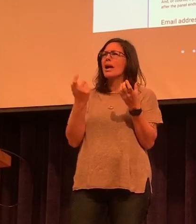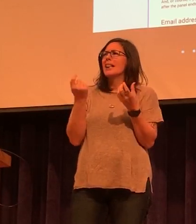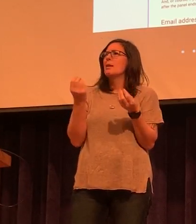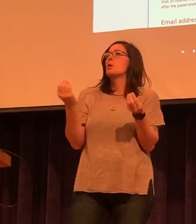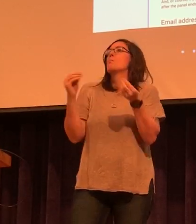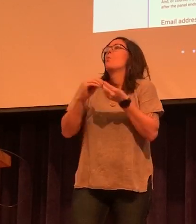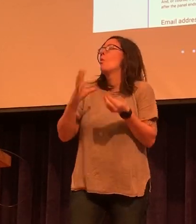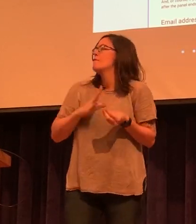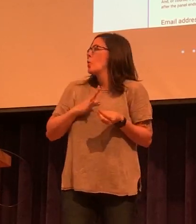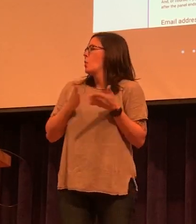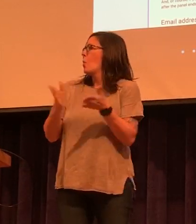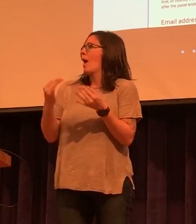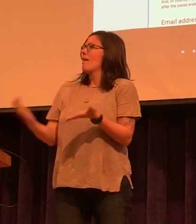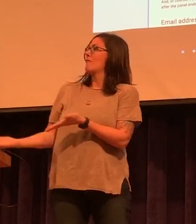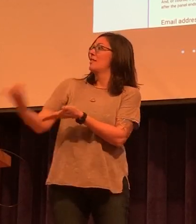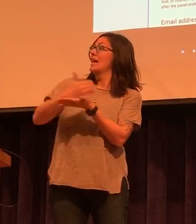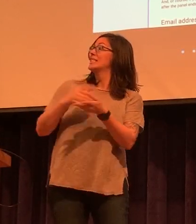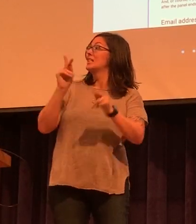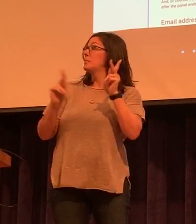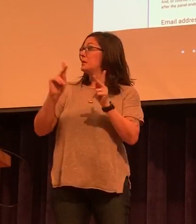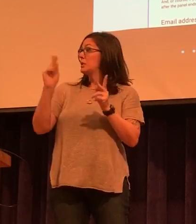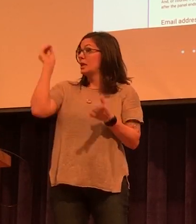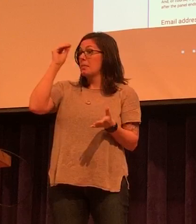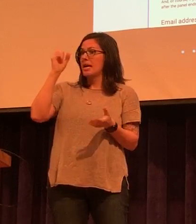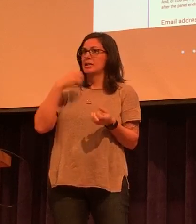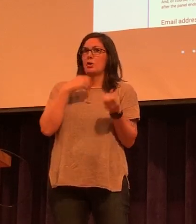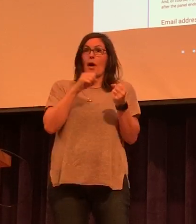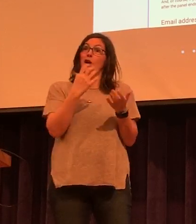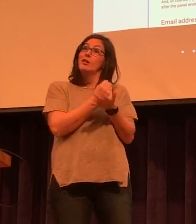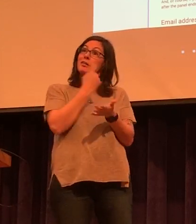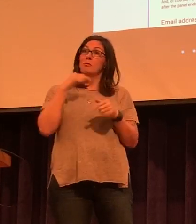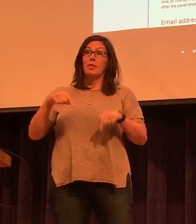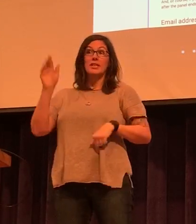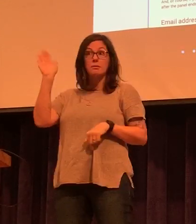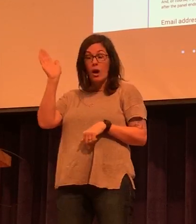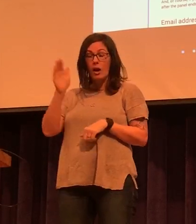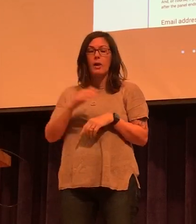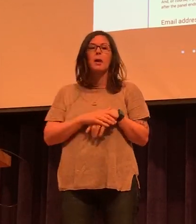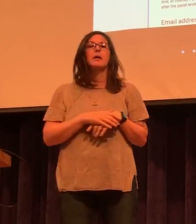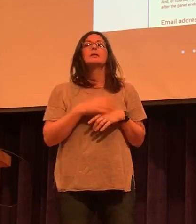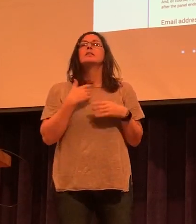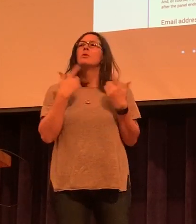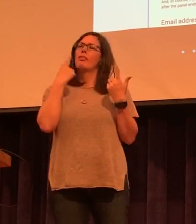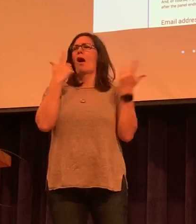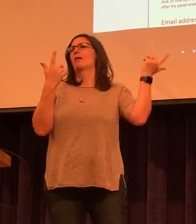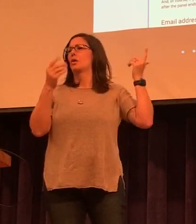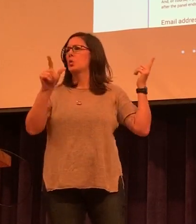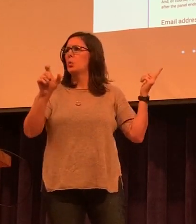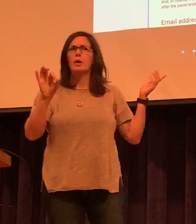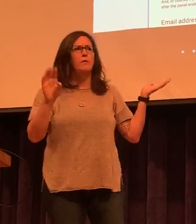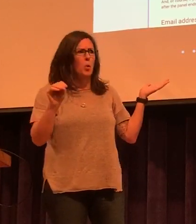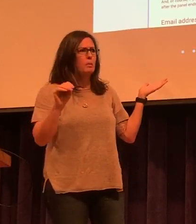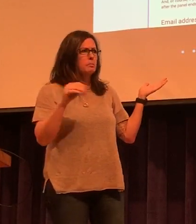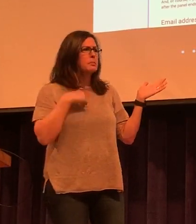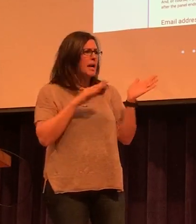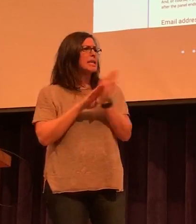about the inclusion of deaf linguists and sign language in linguistics. So I wanted to have a more formal way of